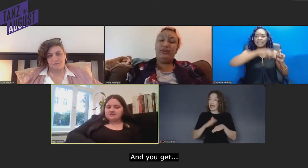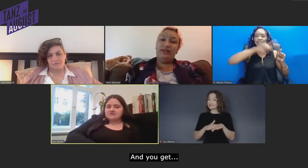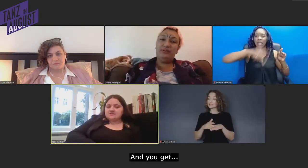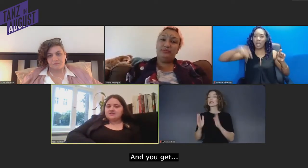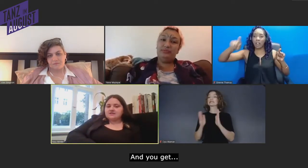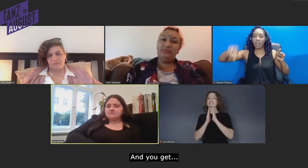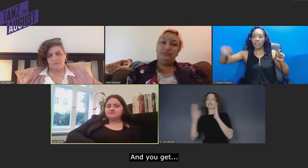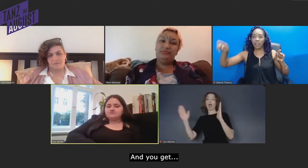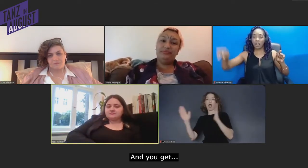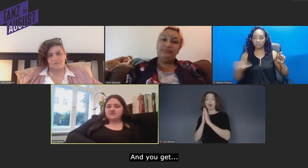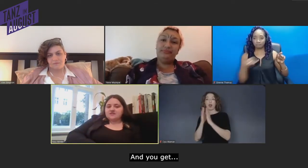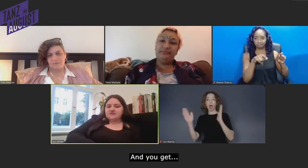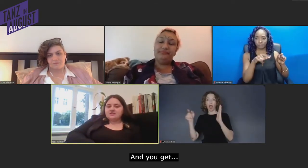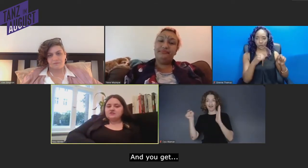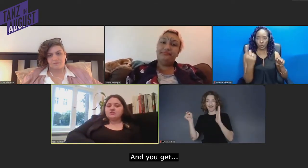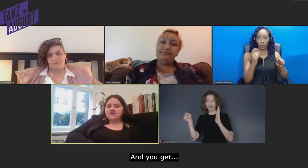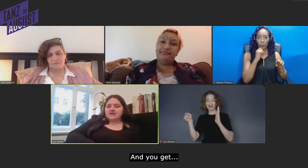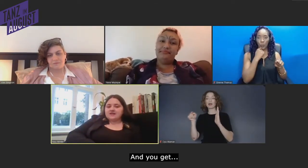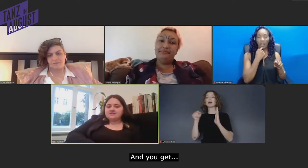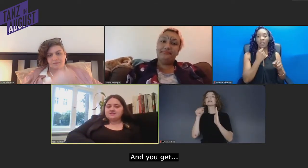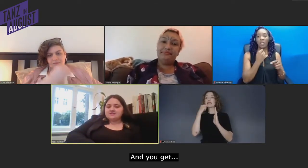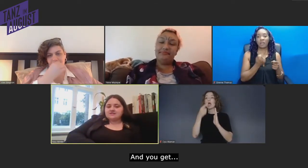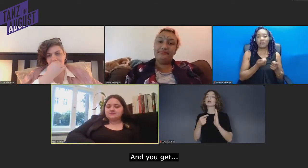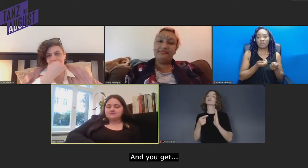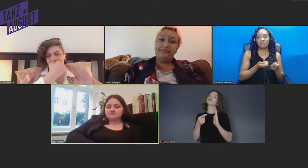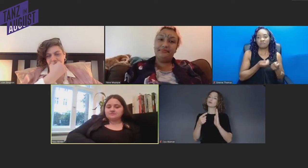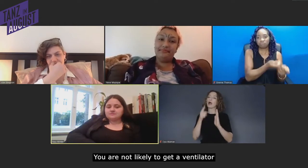and you get